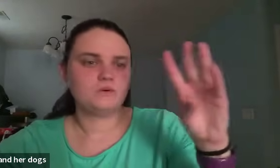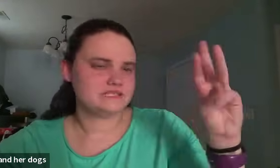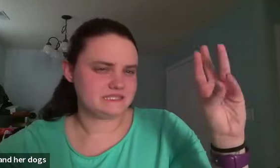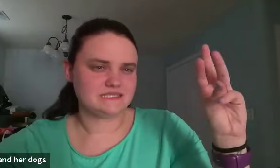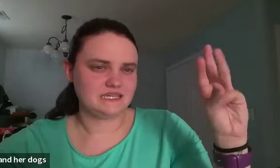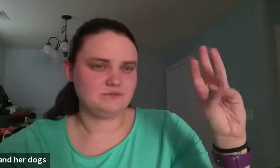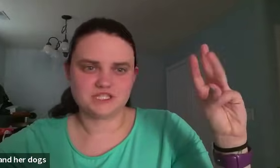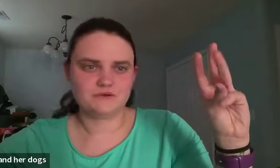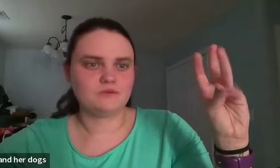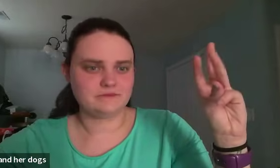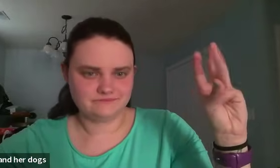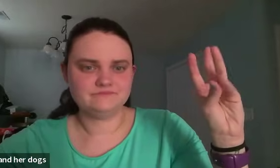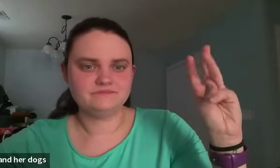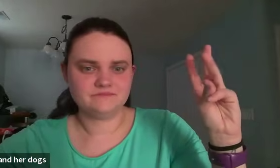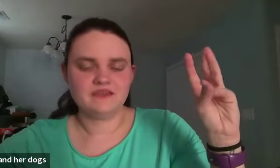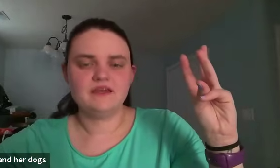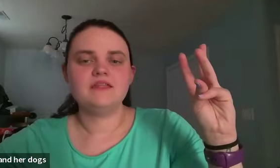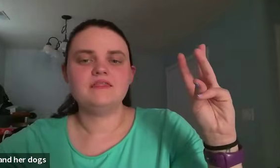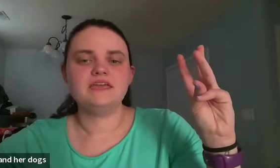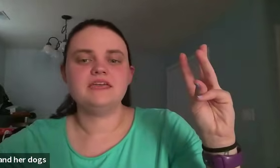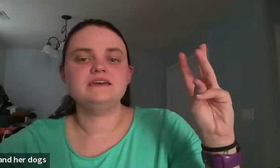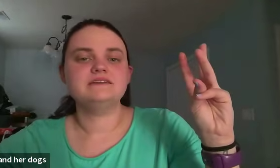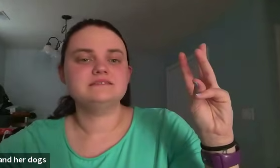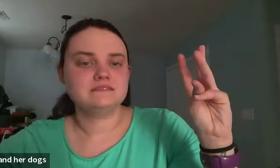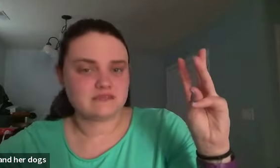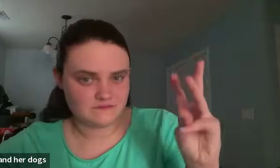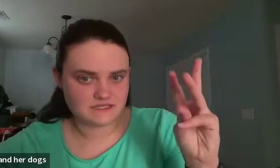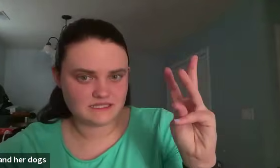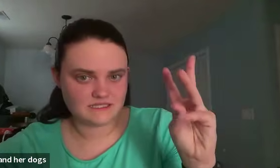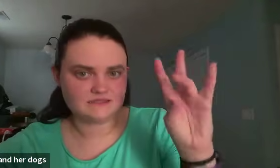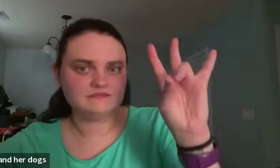or 16, whichever one. Then 17,